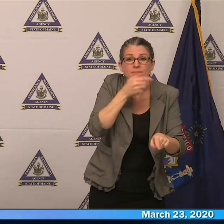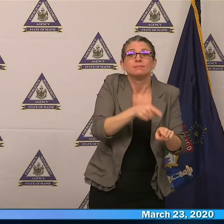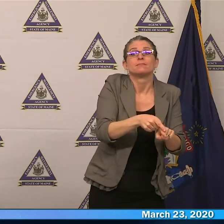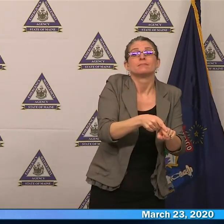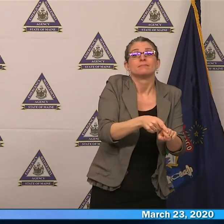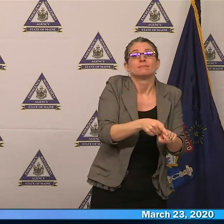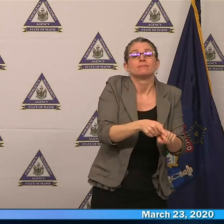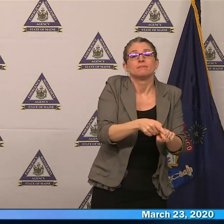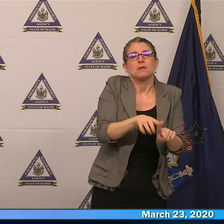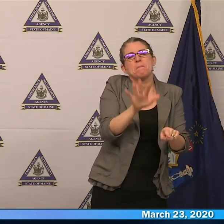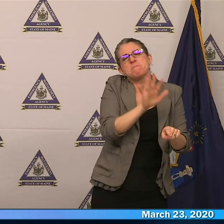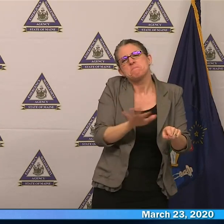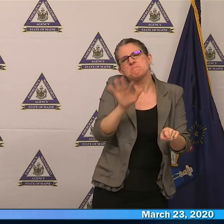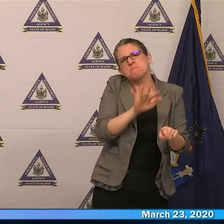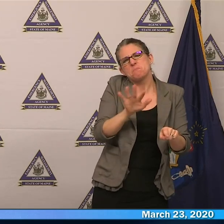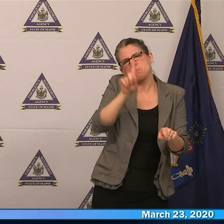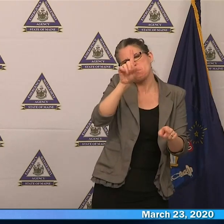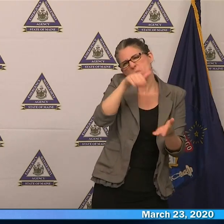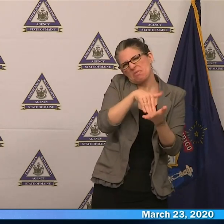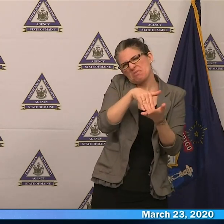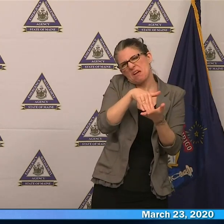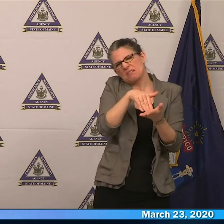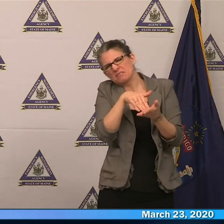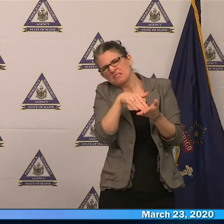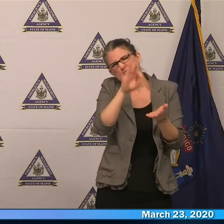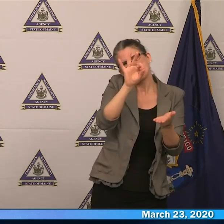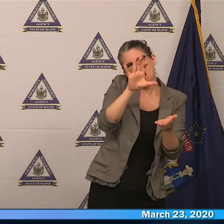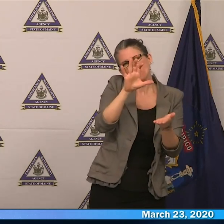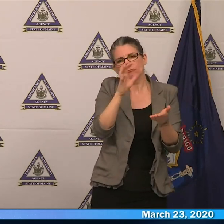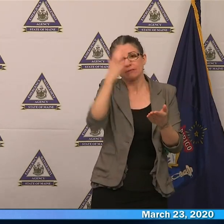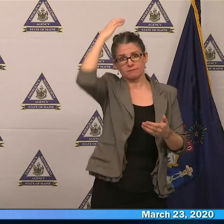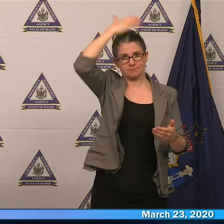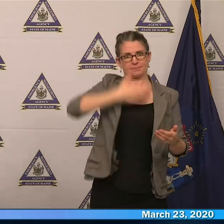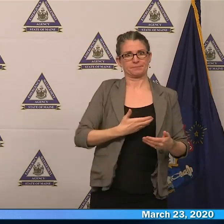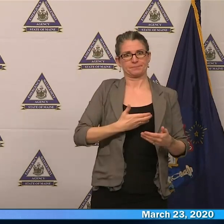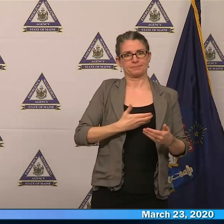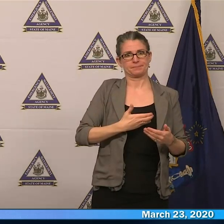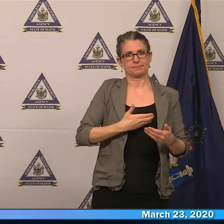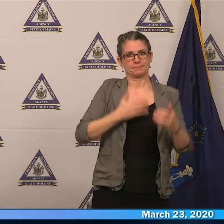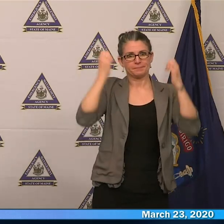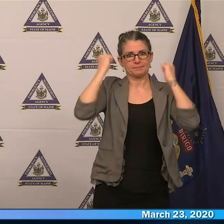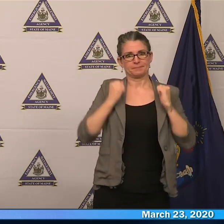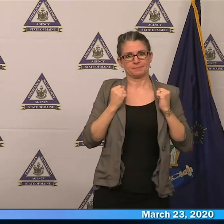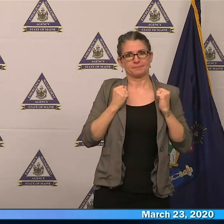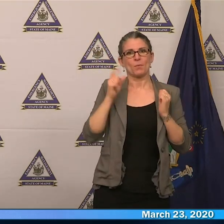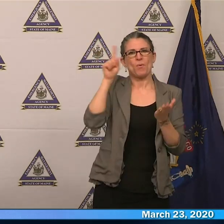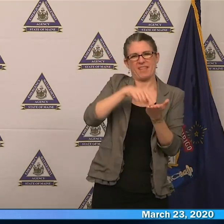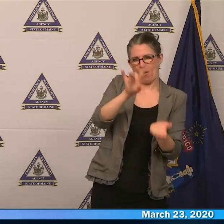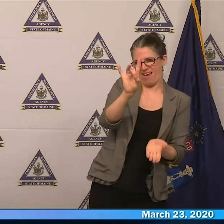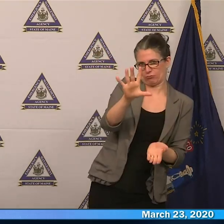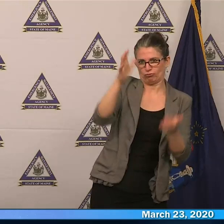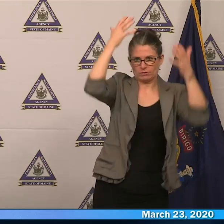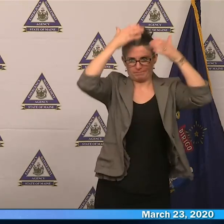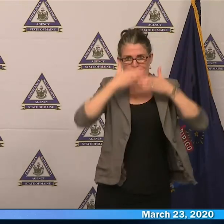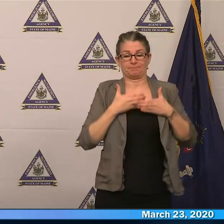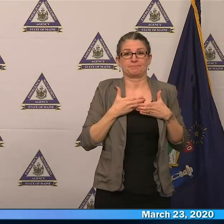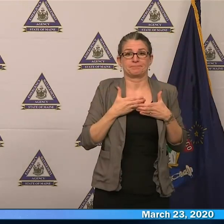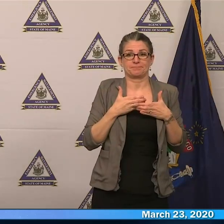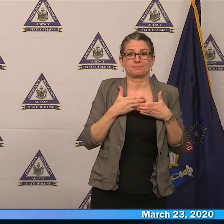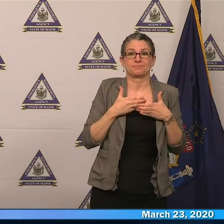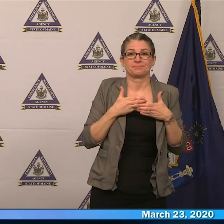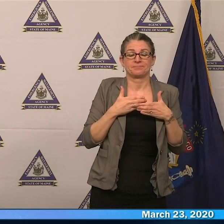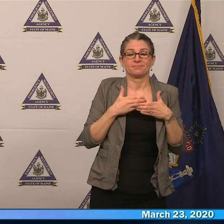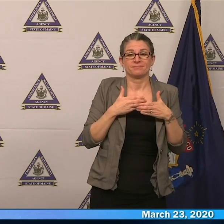nearly 1,800 face shields, and almost